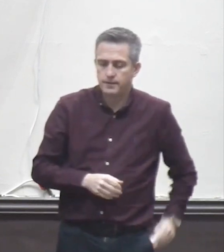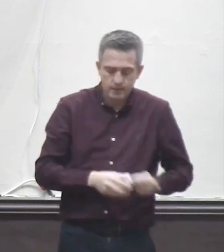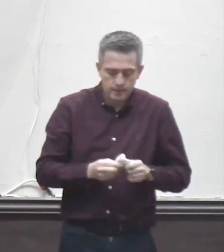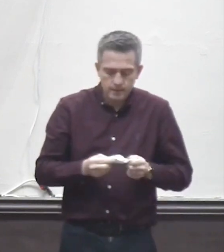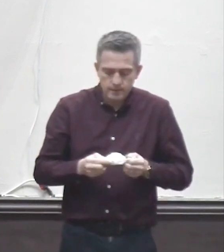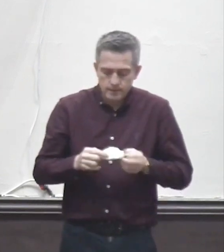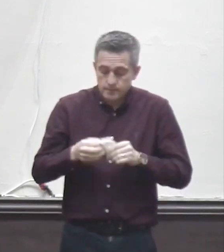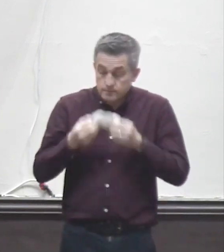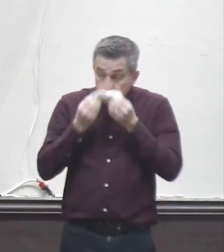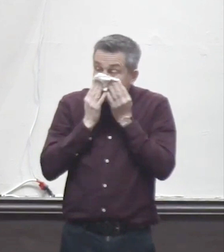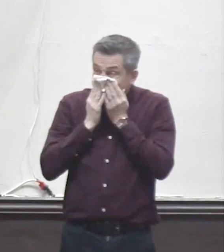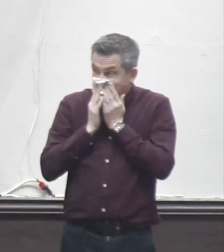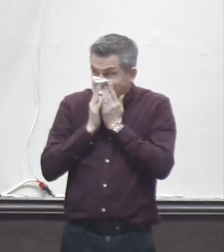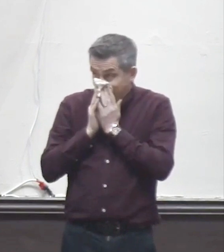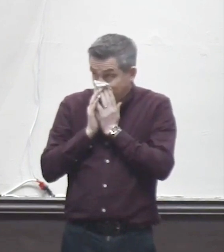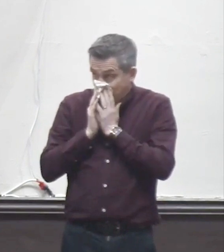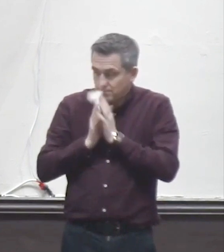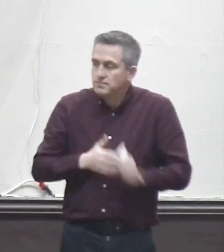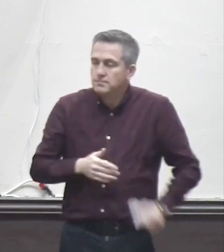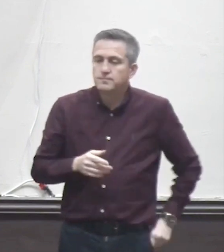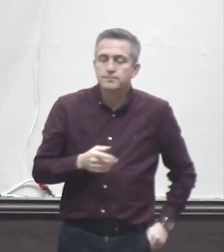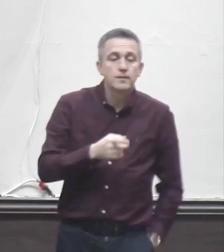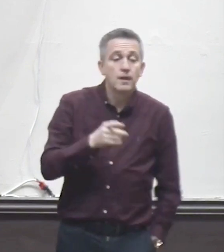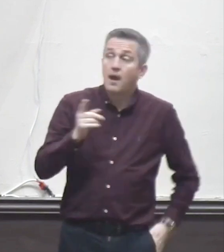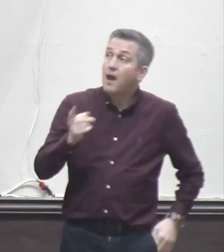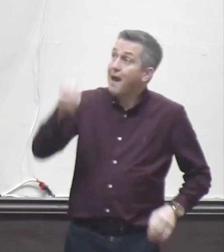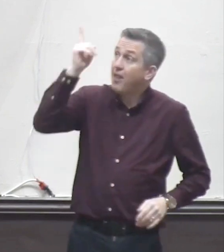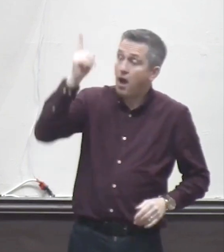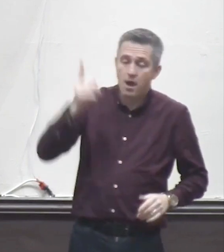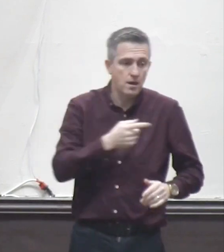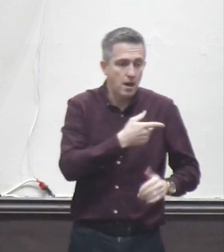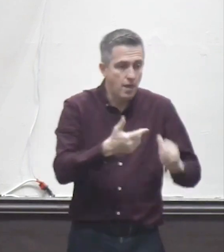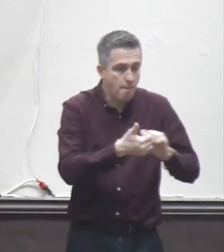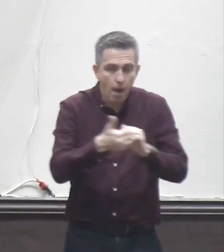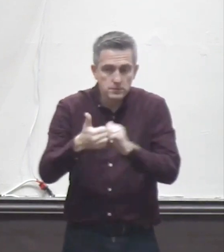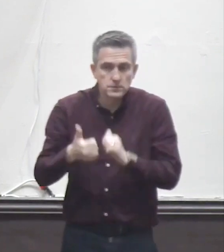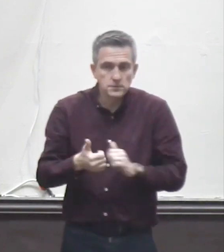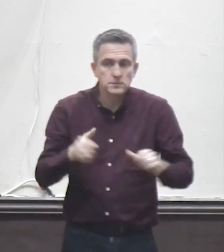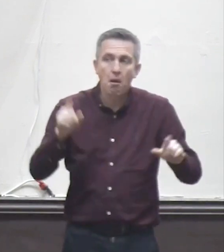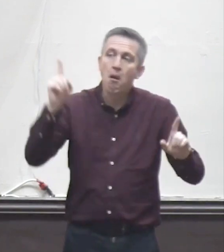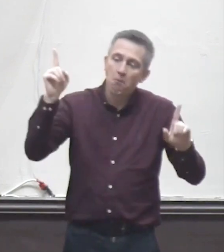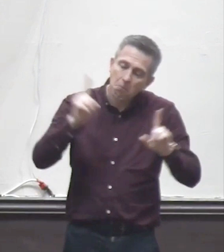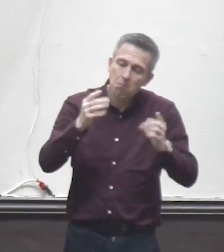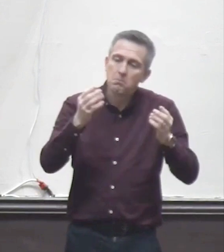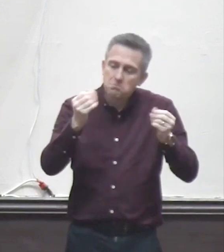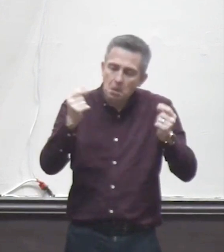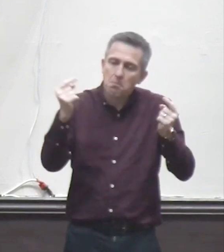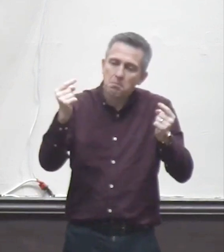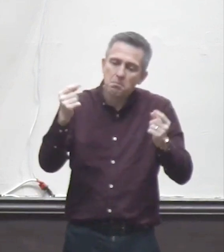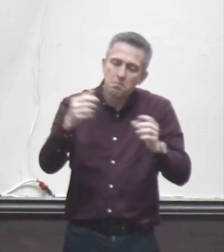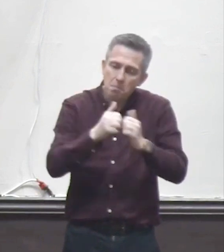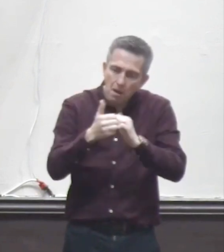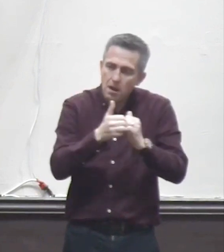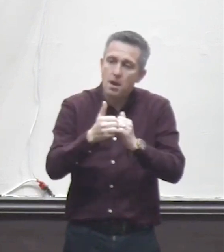whoever associates partners with Allah. And we explained how one can associate partners with Allah, whether it be